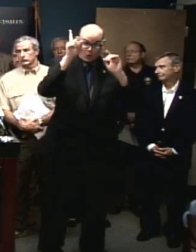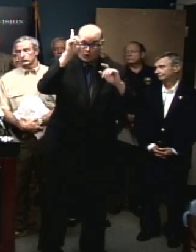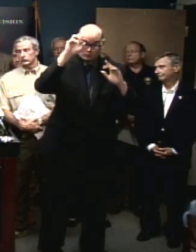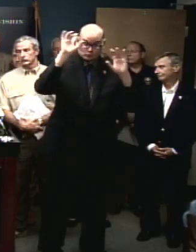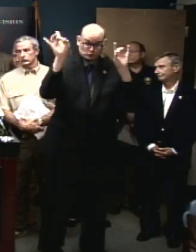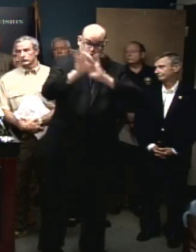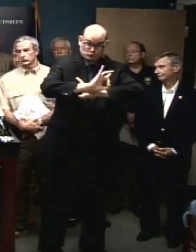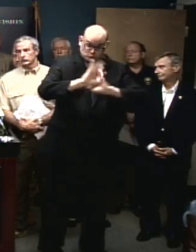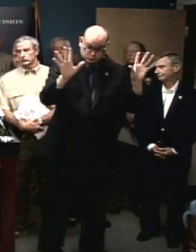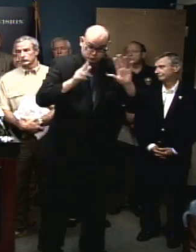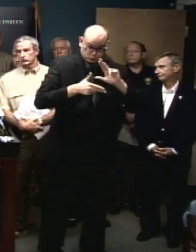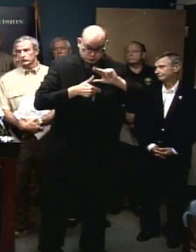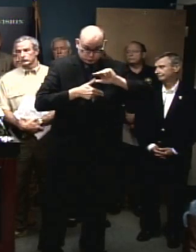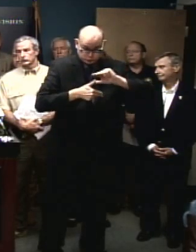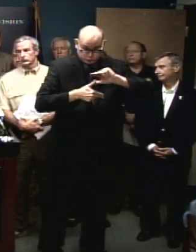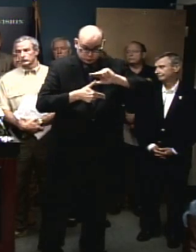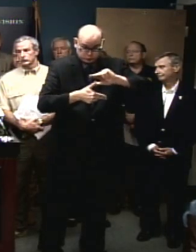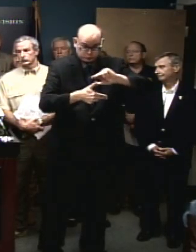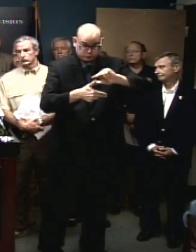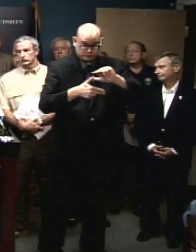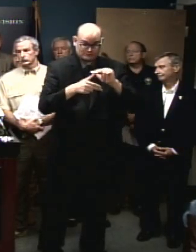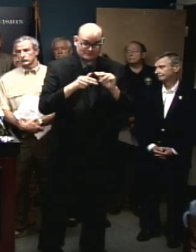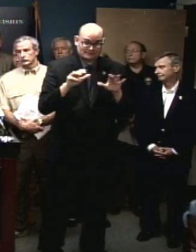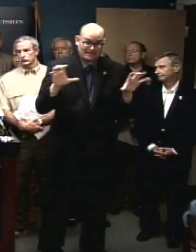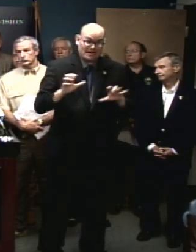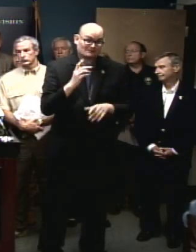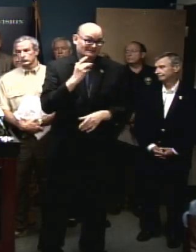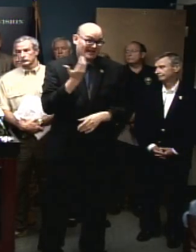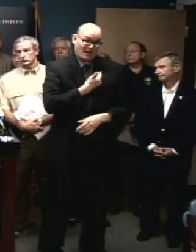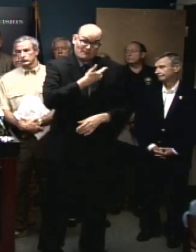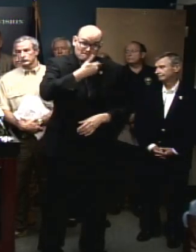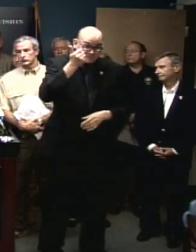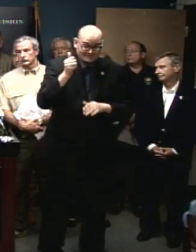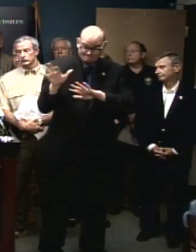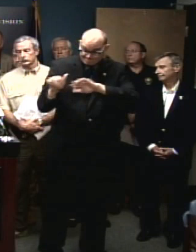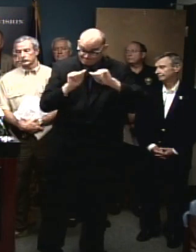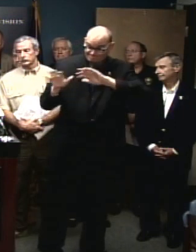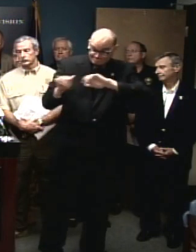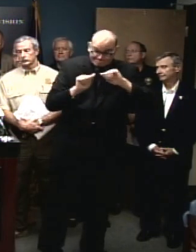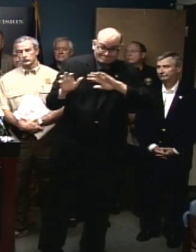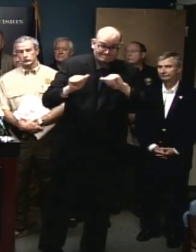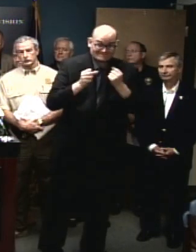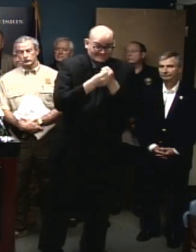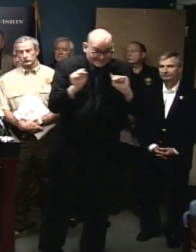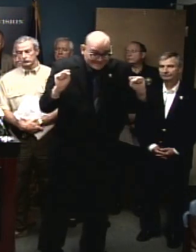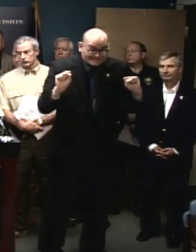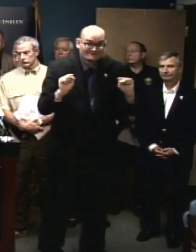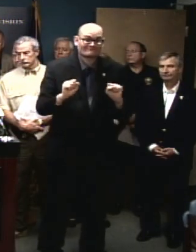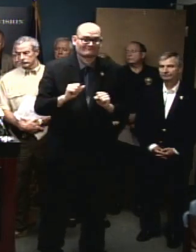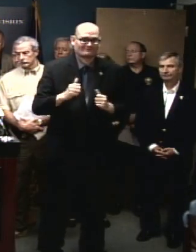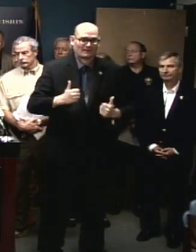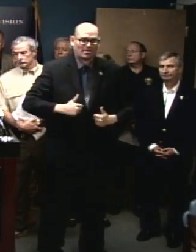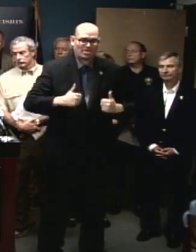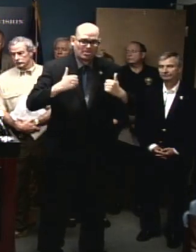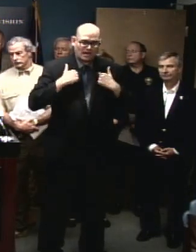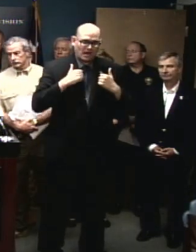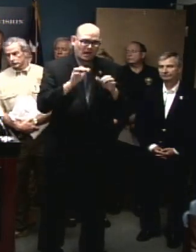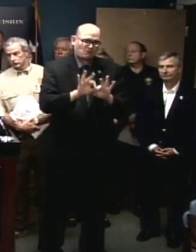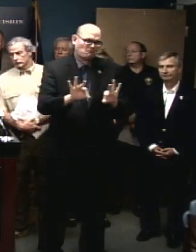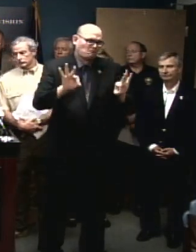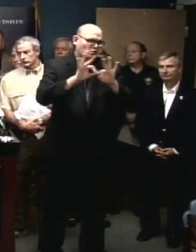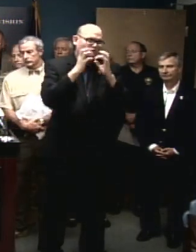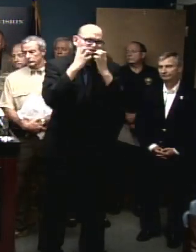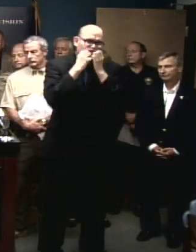directions. We were able to do the best that we could to keep everybody safe, and so keep in mind that lives are what's most important. While